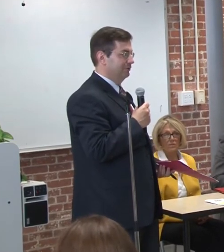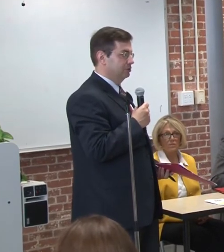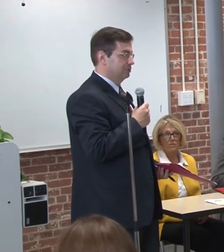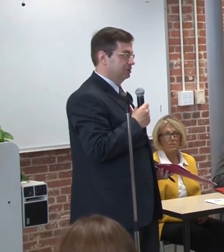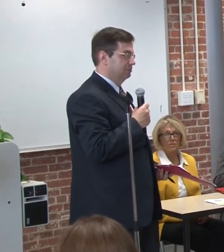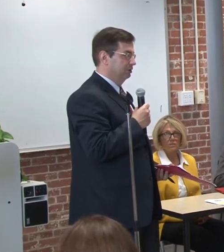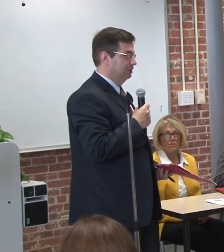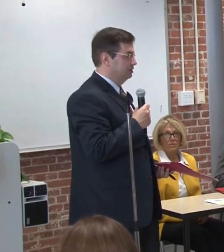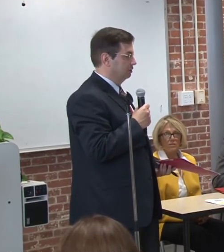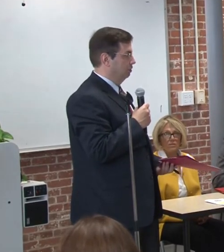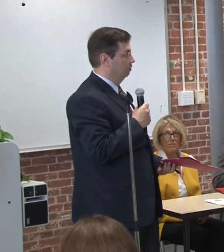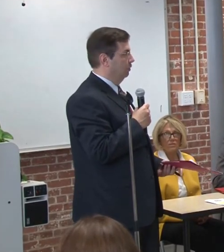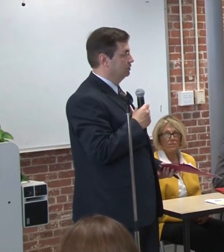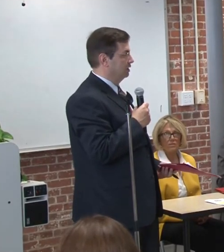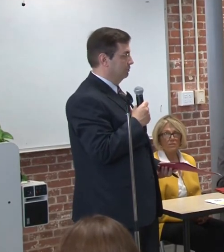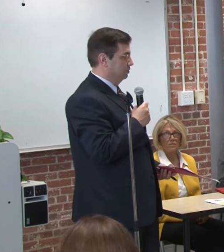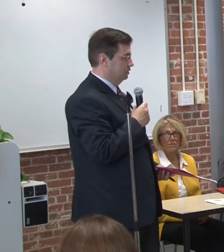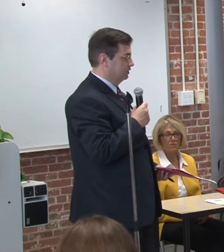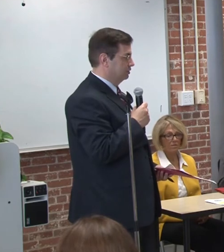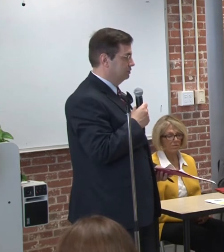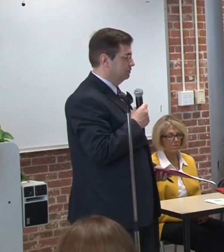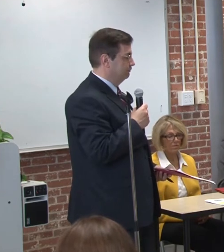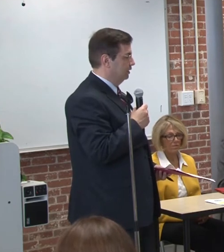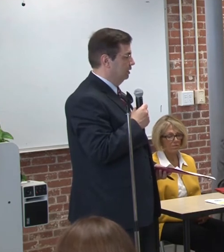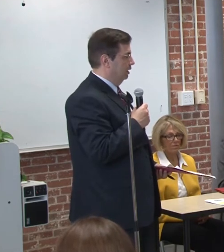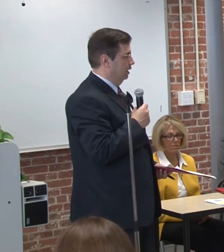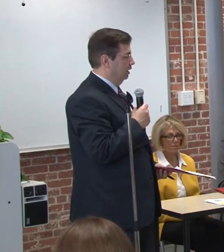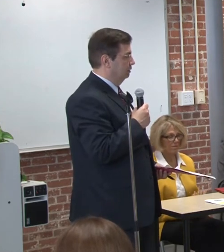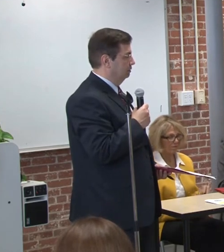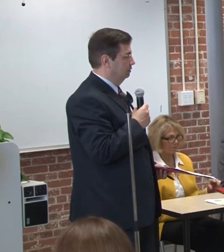serve individuals with disabilities, our local one-stop career centers,